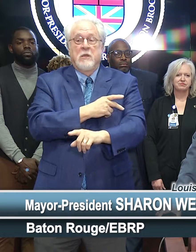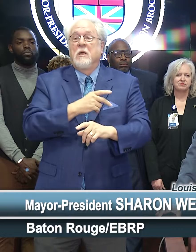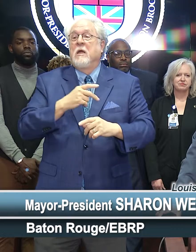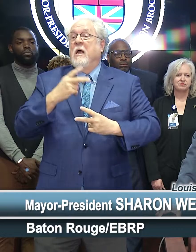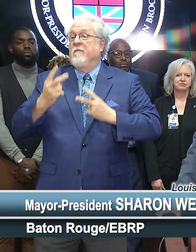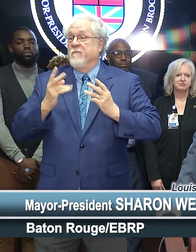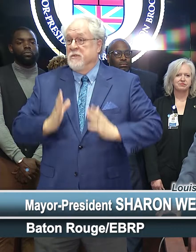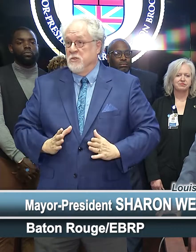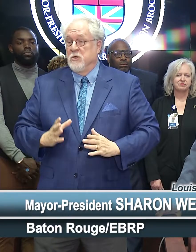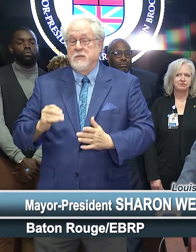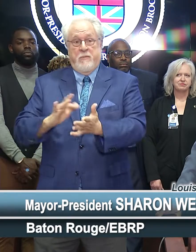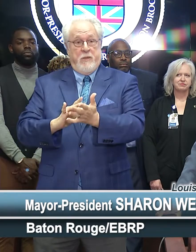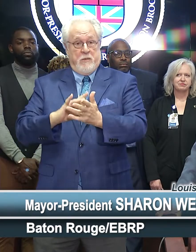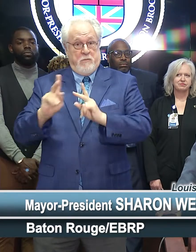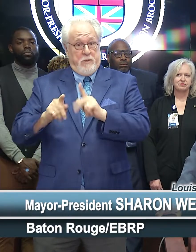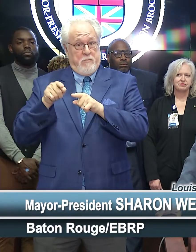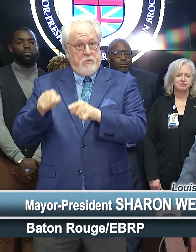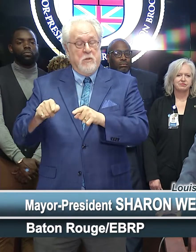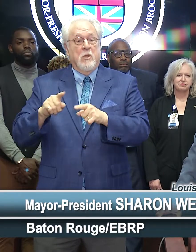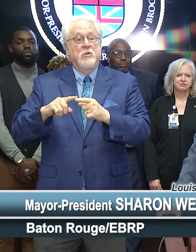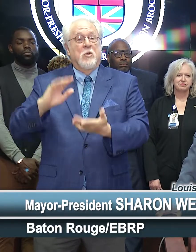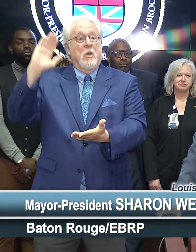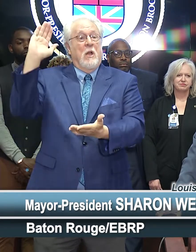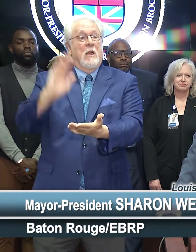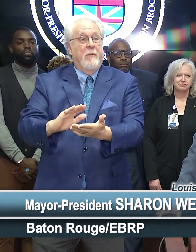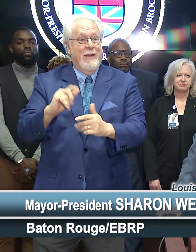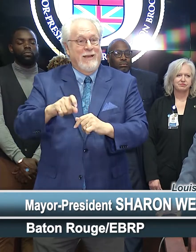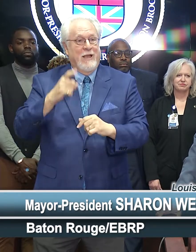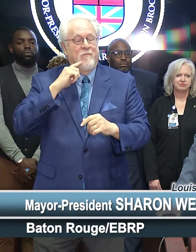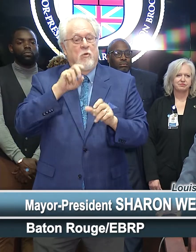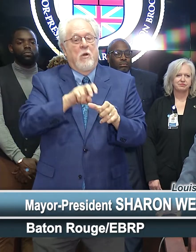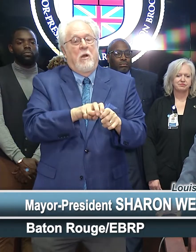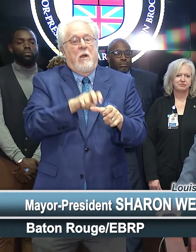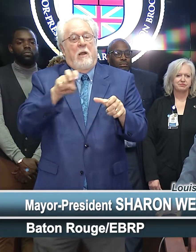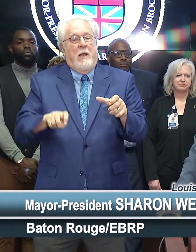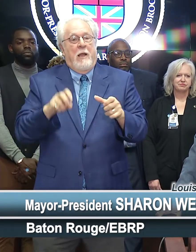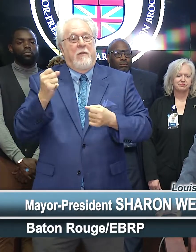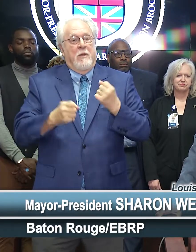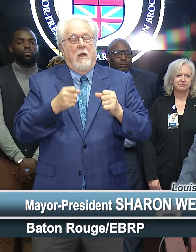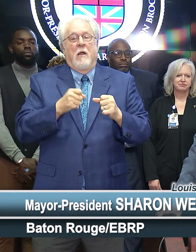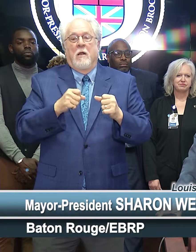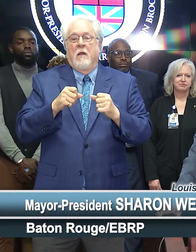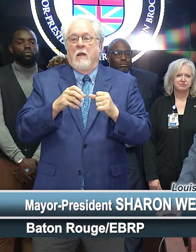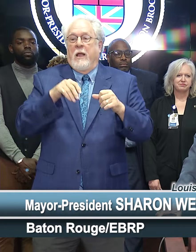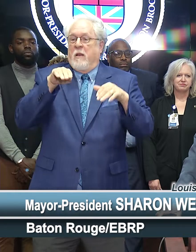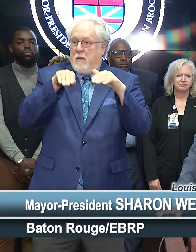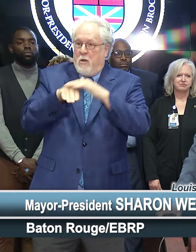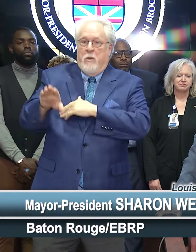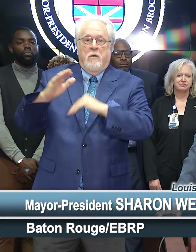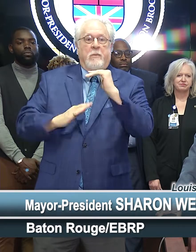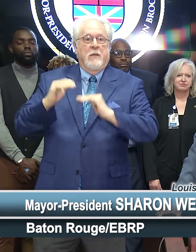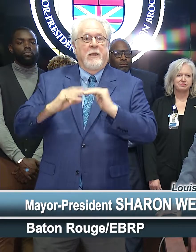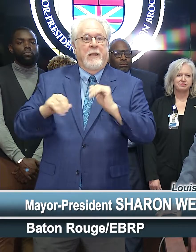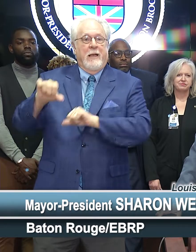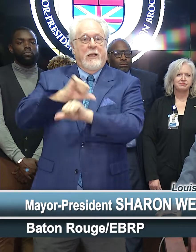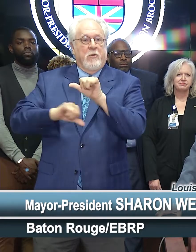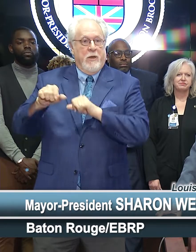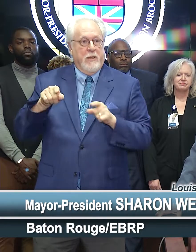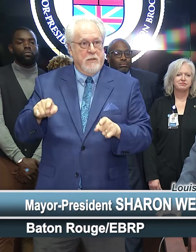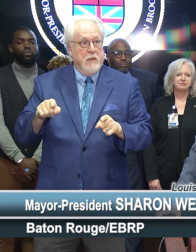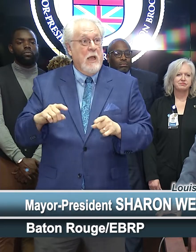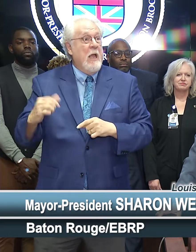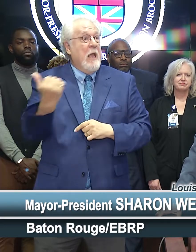medical staff by eliminating the need for someone to get out of the car and interact with others.